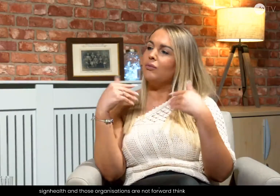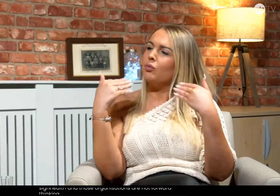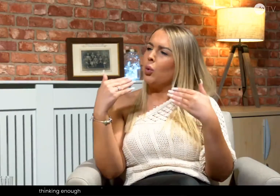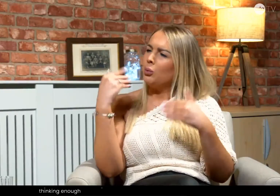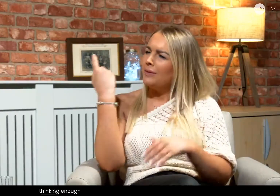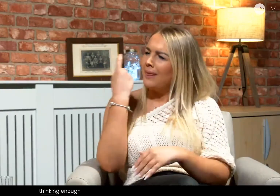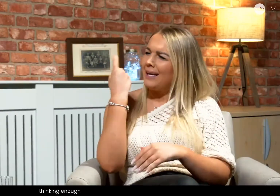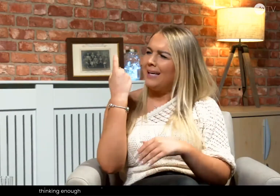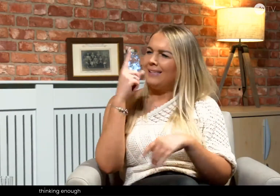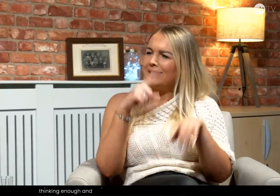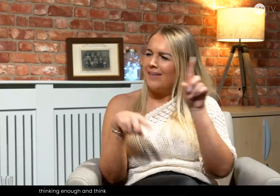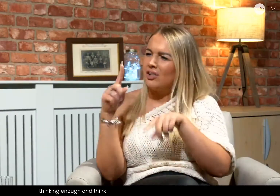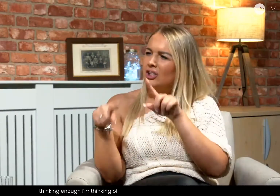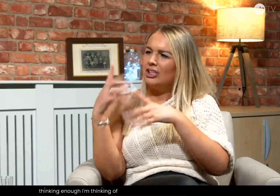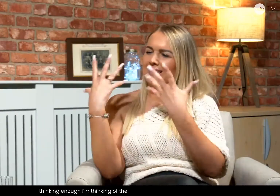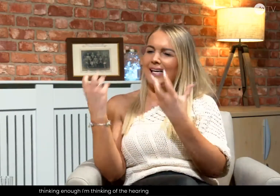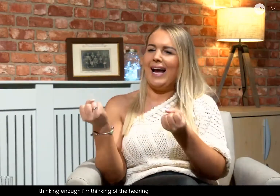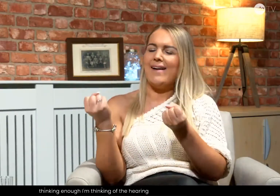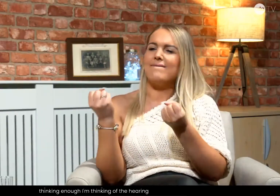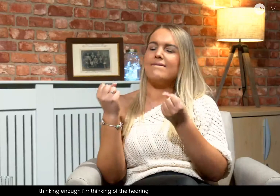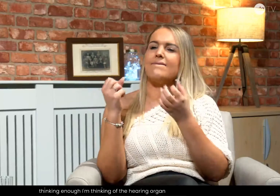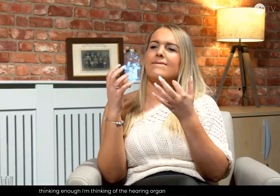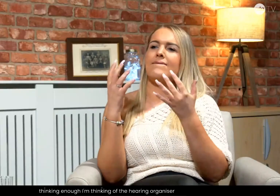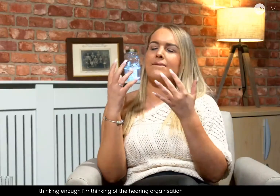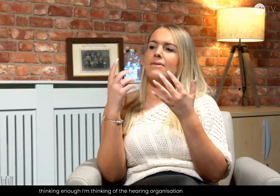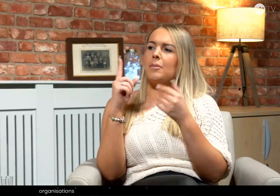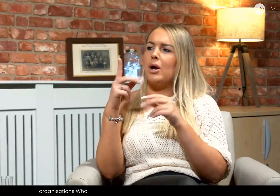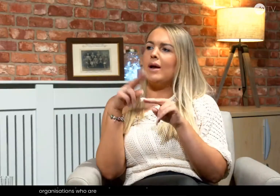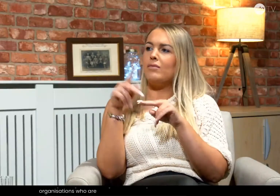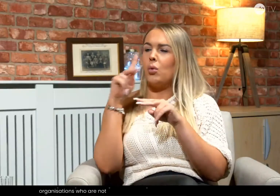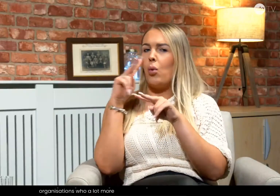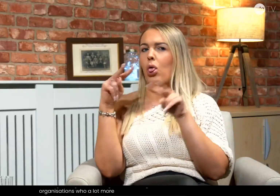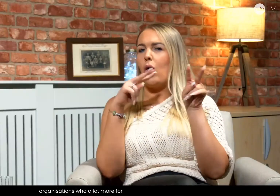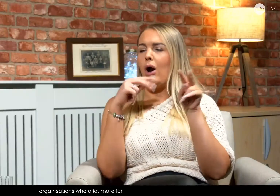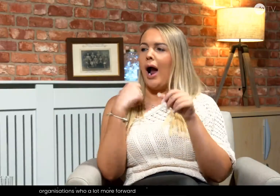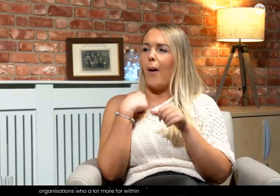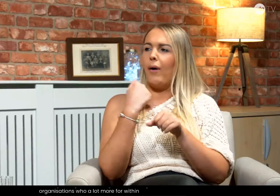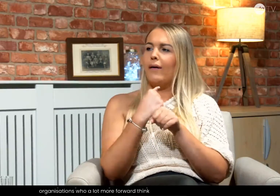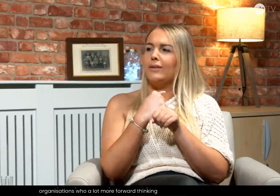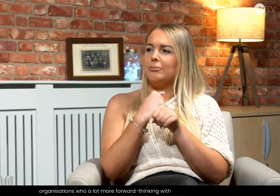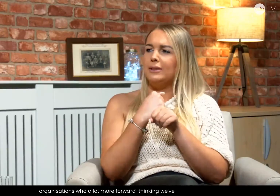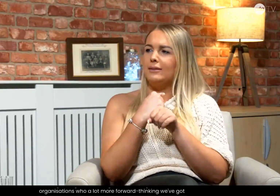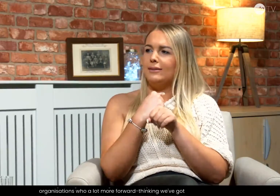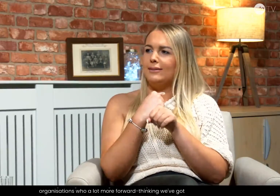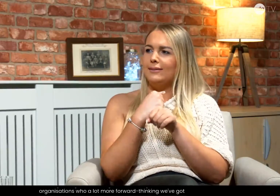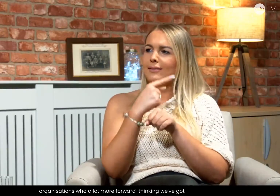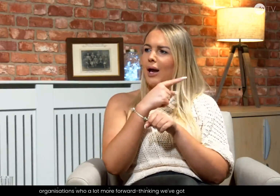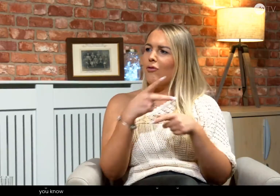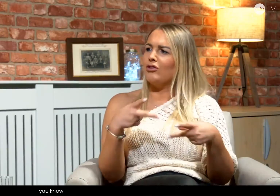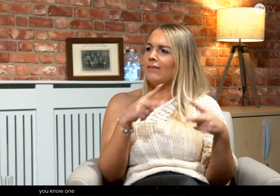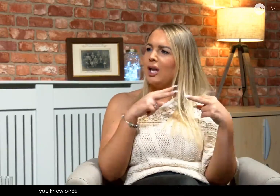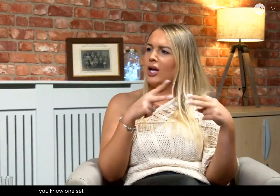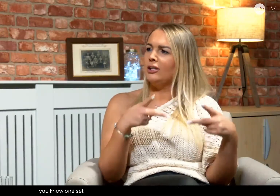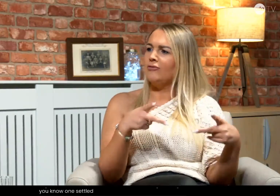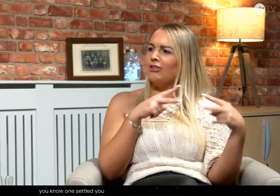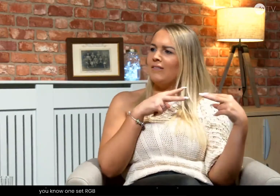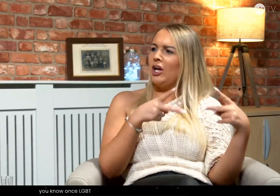of the hearing organisations, who are a lot more forward-thinking. We've got, you know, ones for LGBT plus community, but